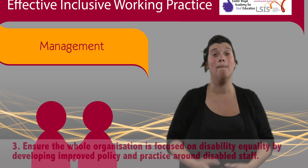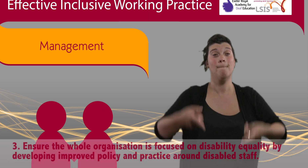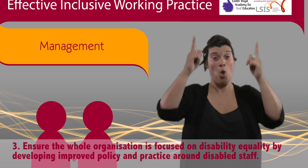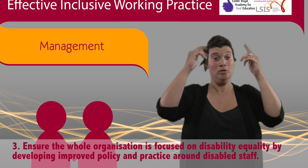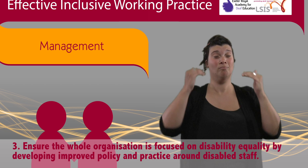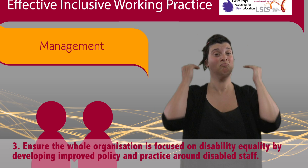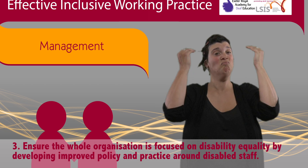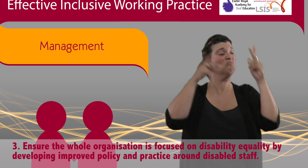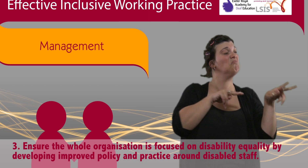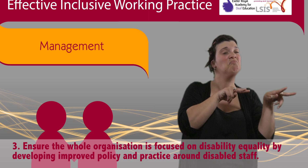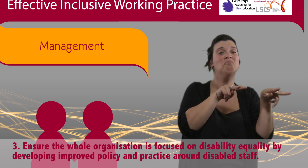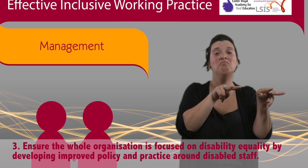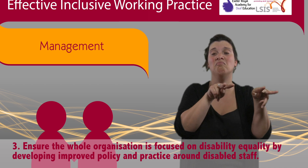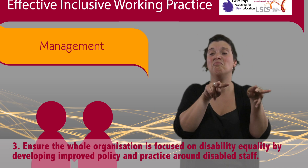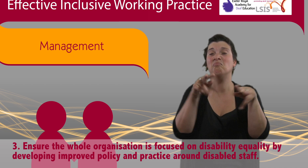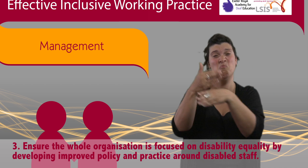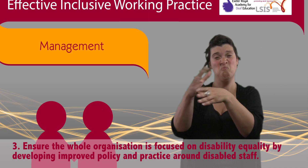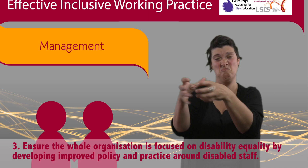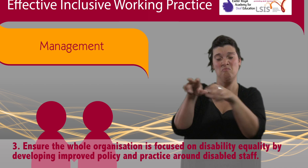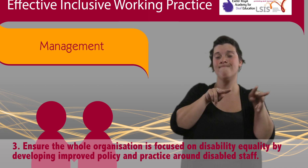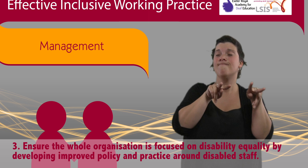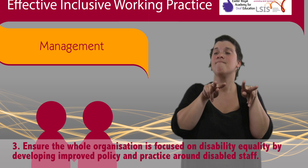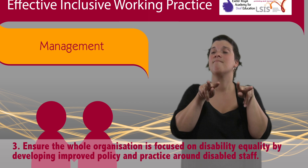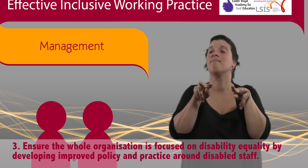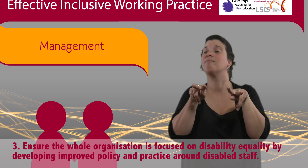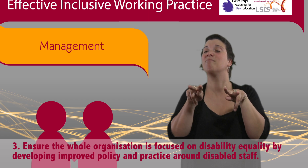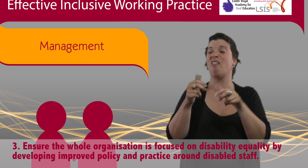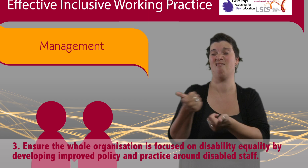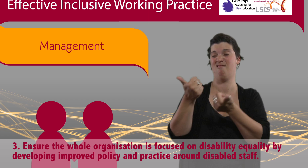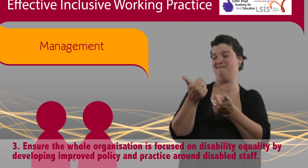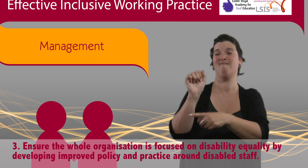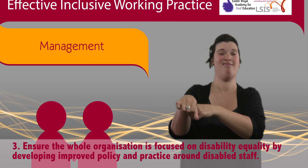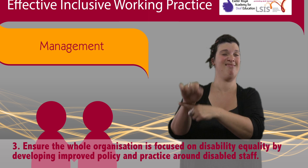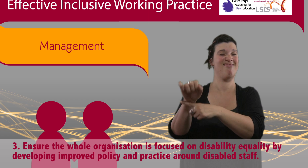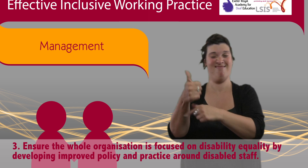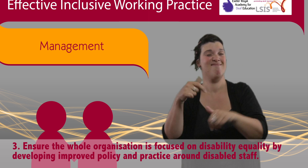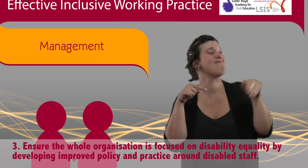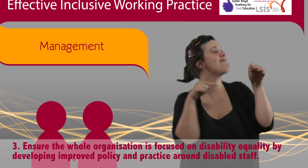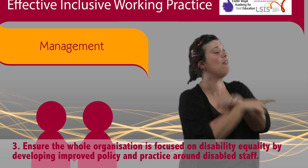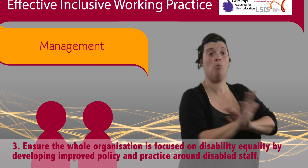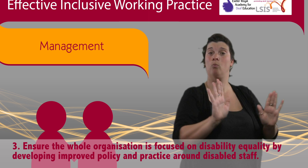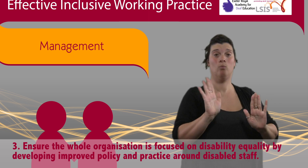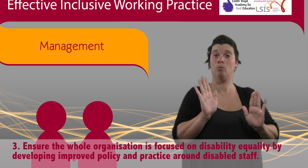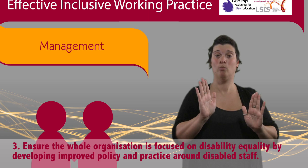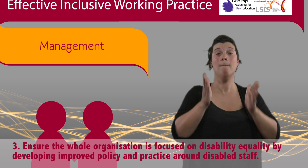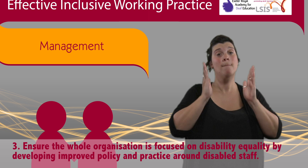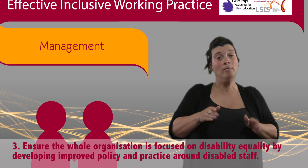Ensure the whole organisation is focused on disability equality by developing improved policy and practice around